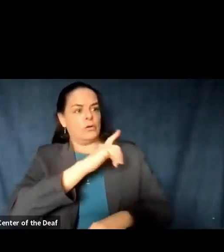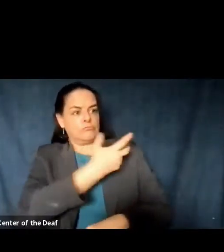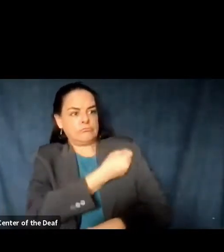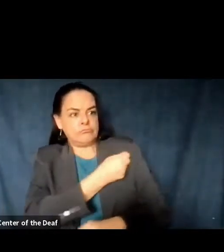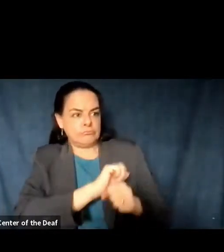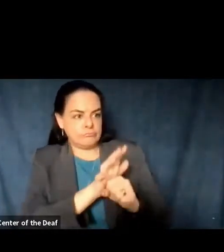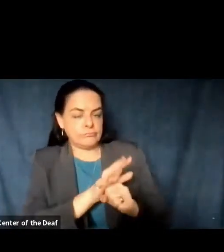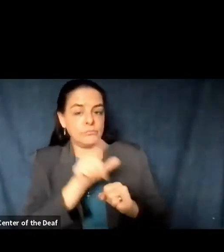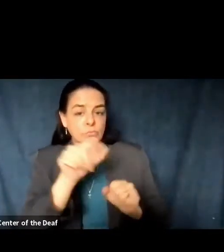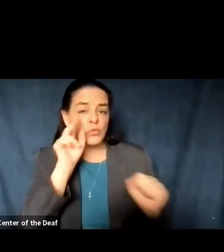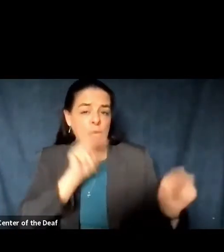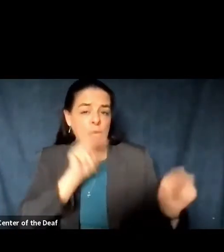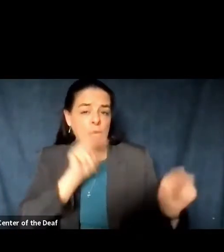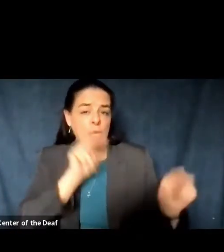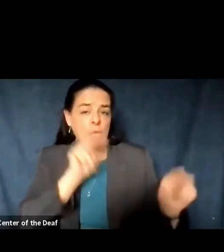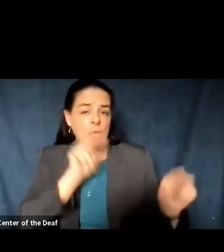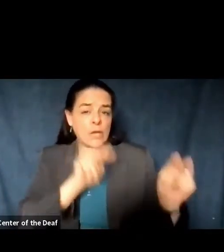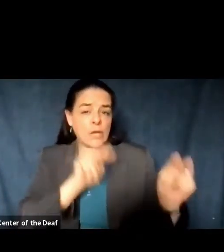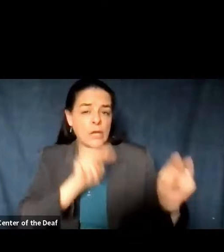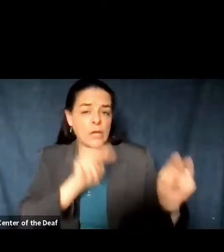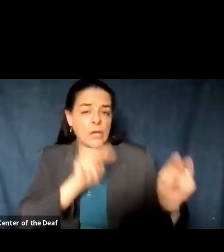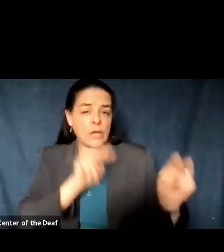the phases through the statewide plan,